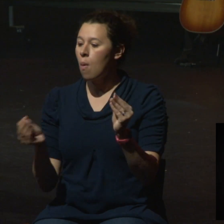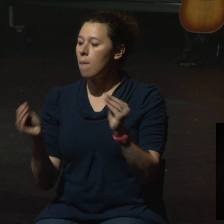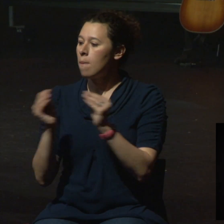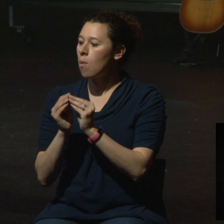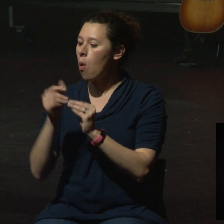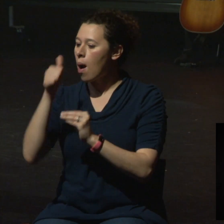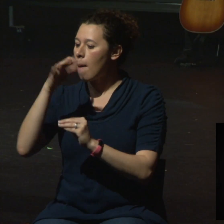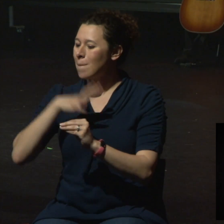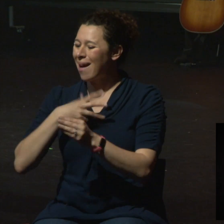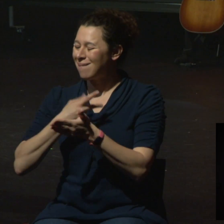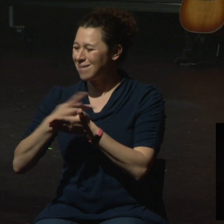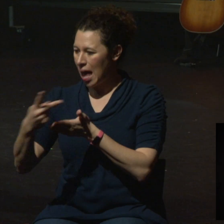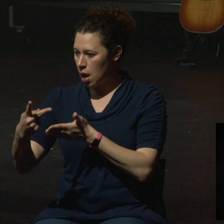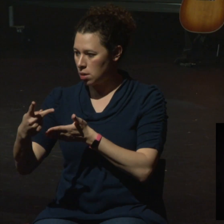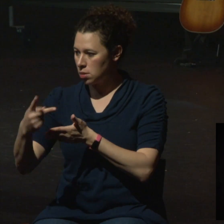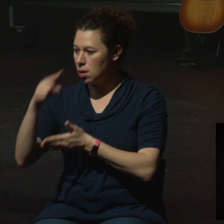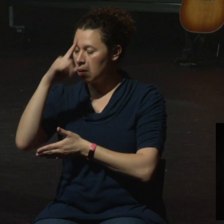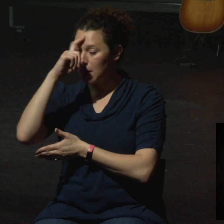talent.